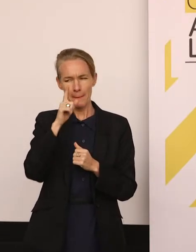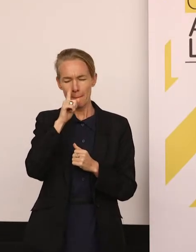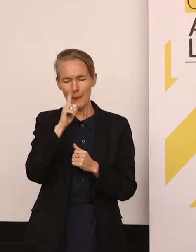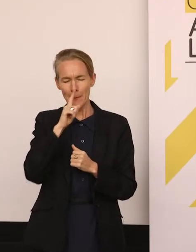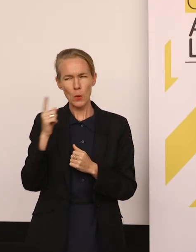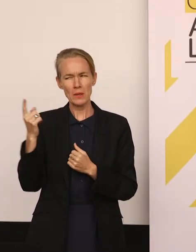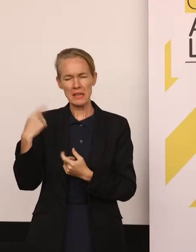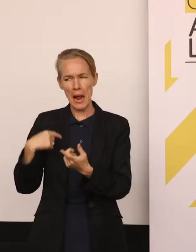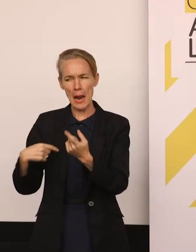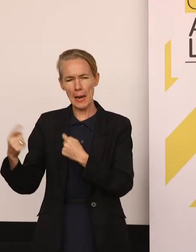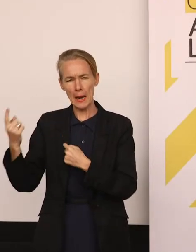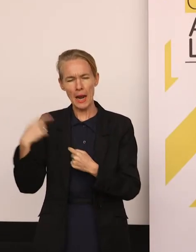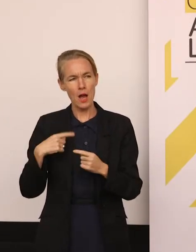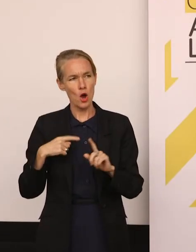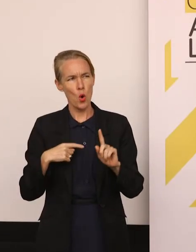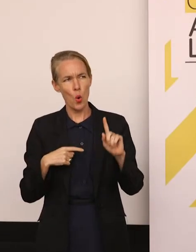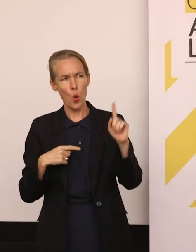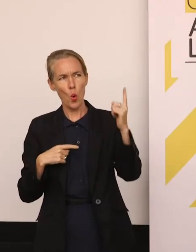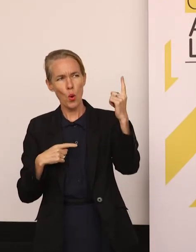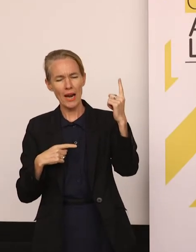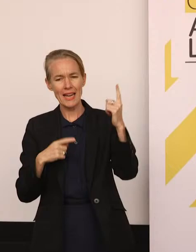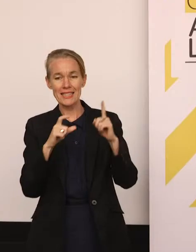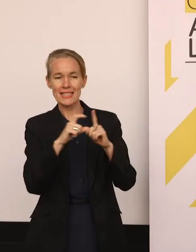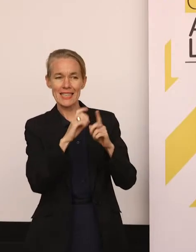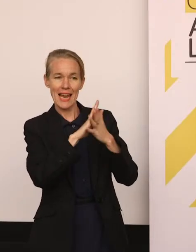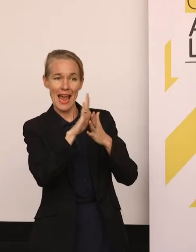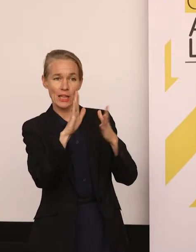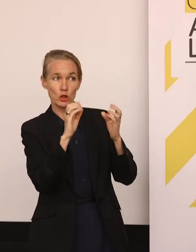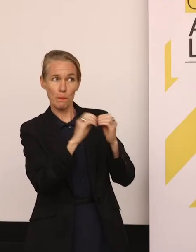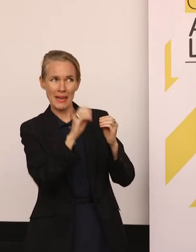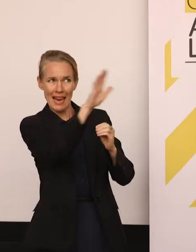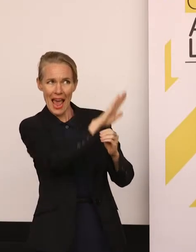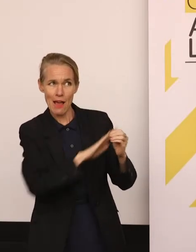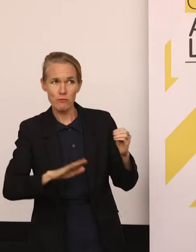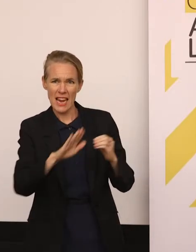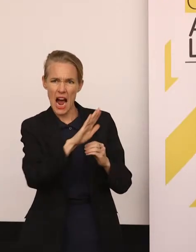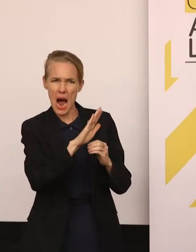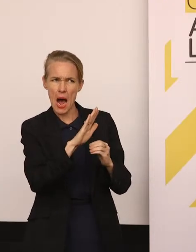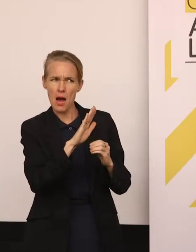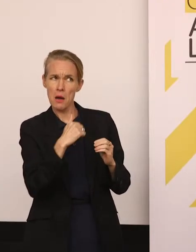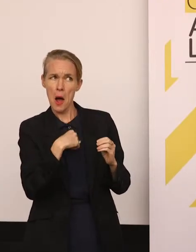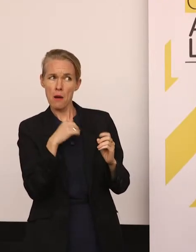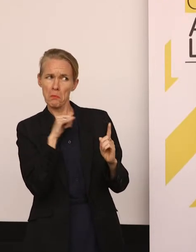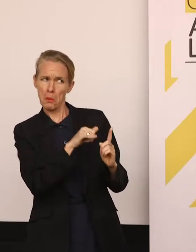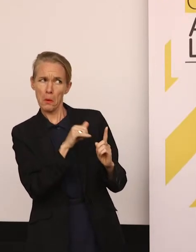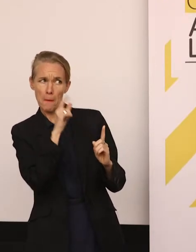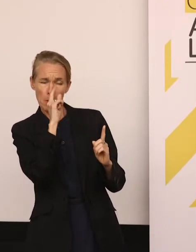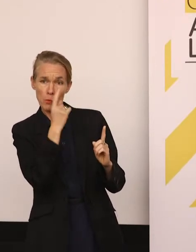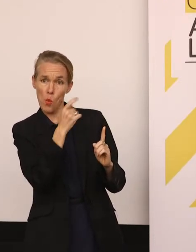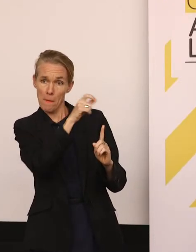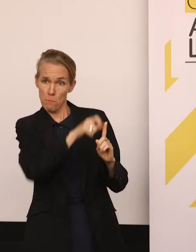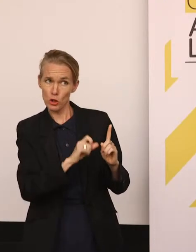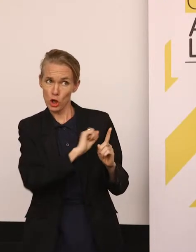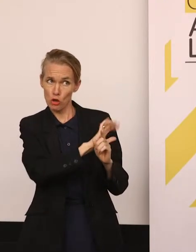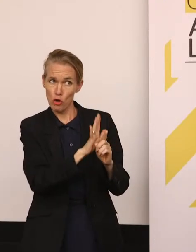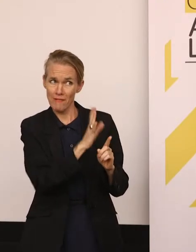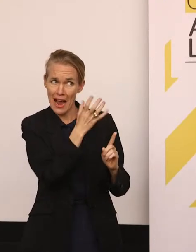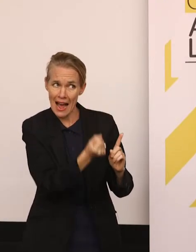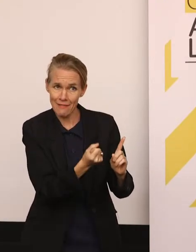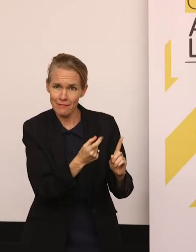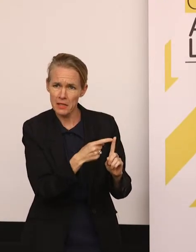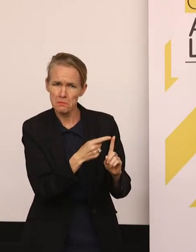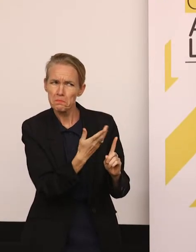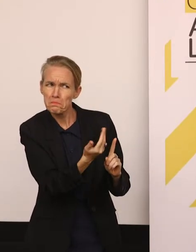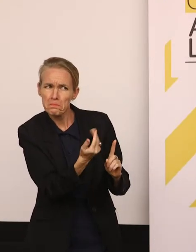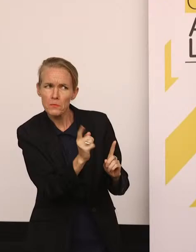the Auckland District Health Board region. Do you know anything about that? Yes, I do. And I think this goes to the comment that was made by the Prime